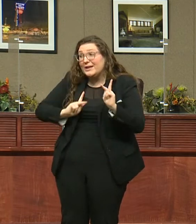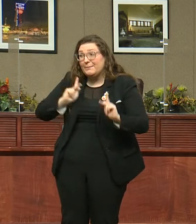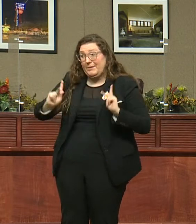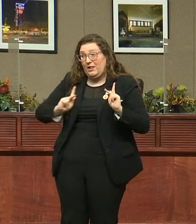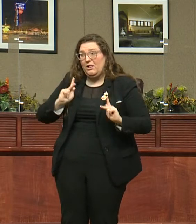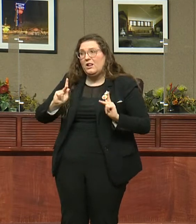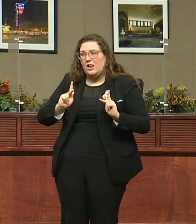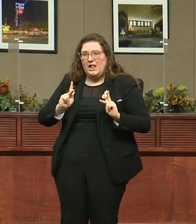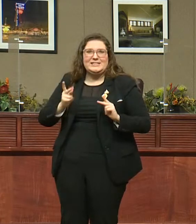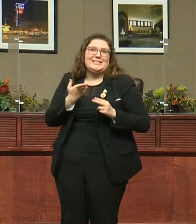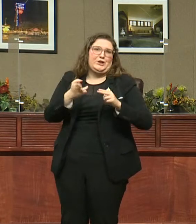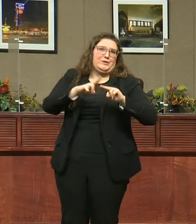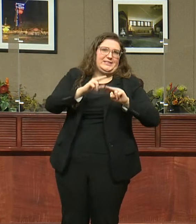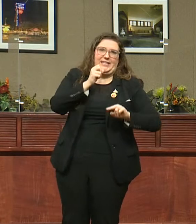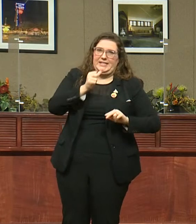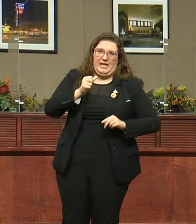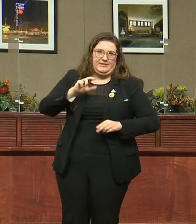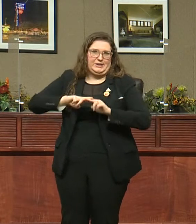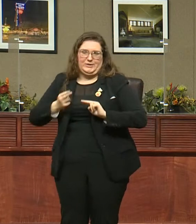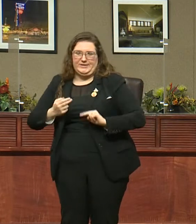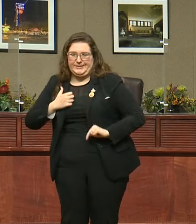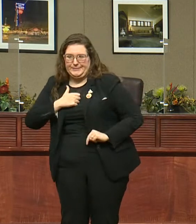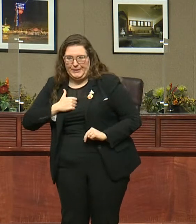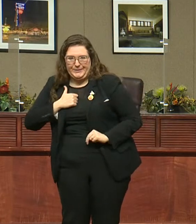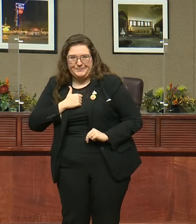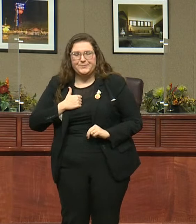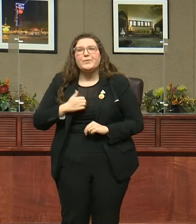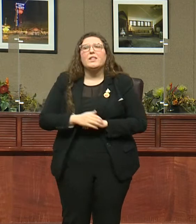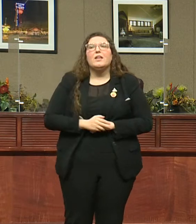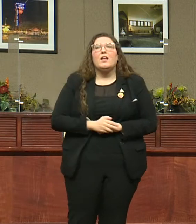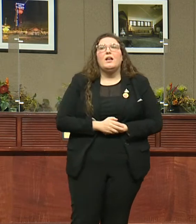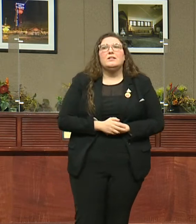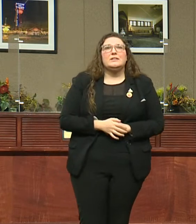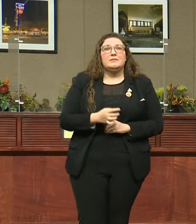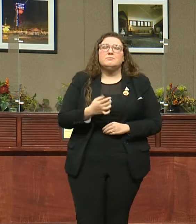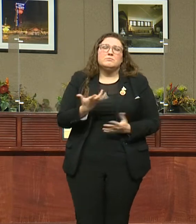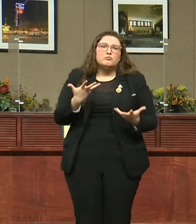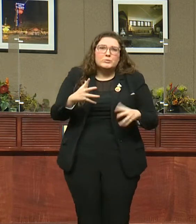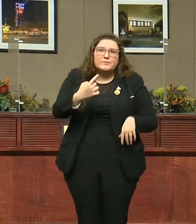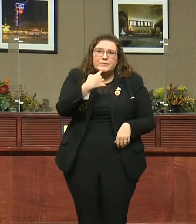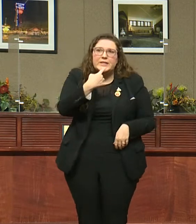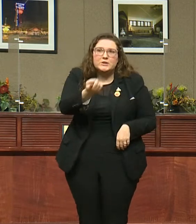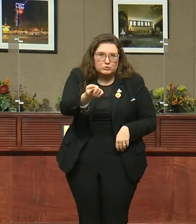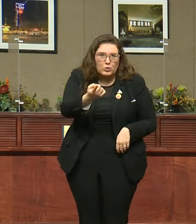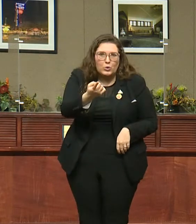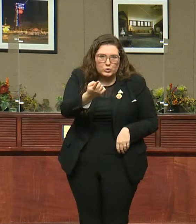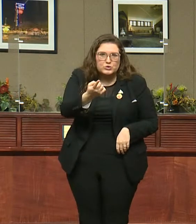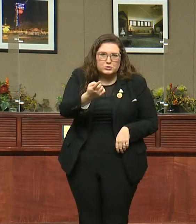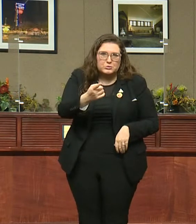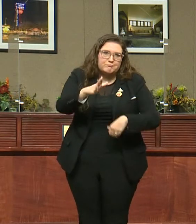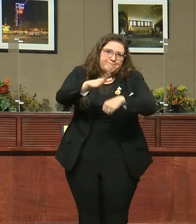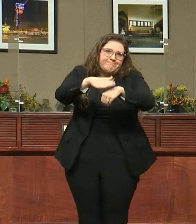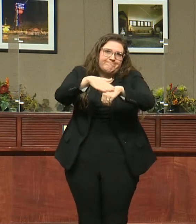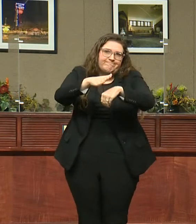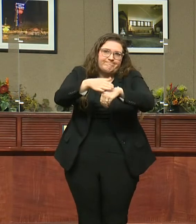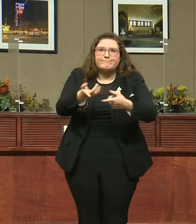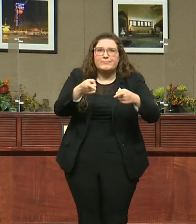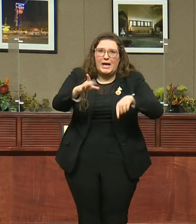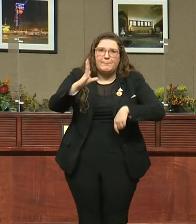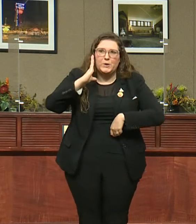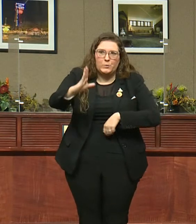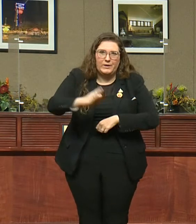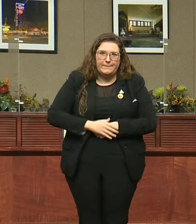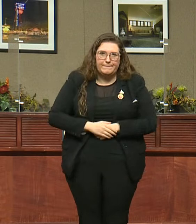we forecasted for you a couple of weeks ago. This is what is going to happen. We